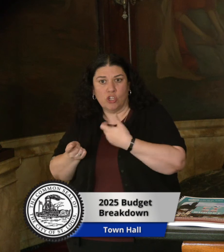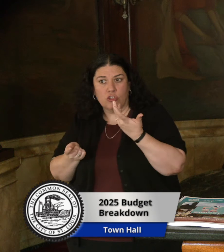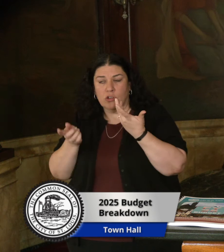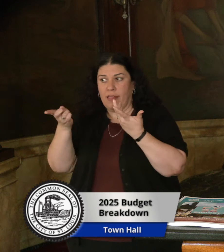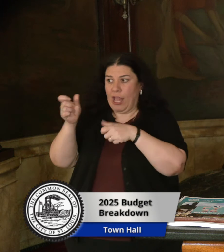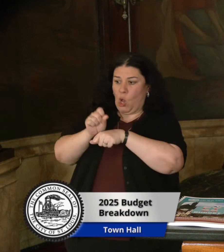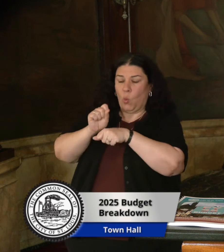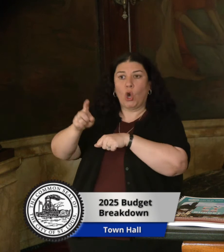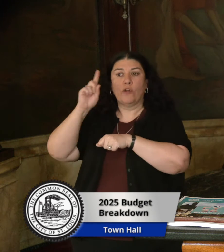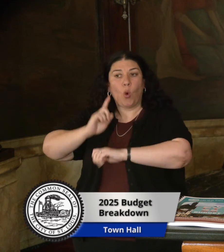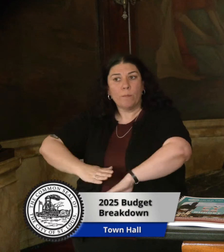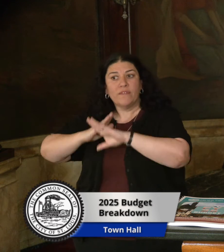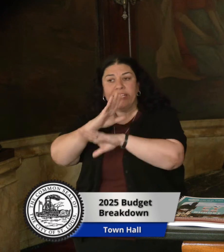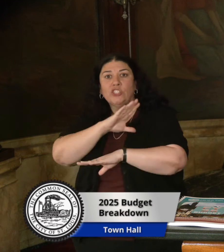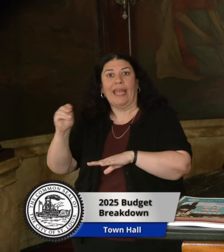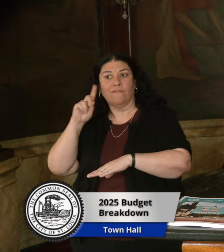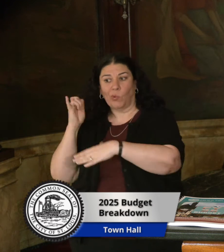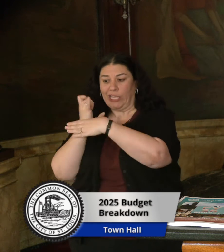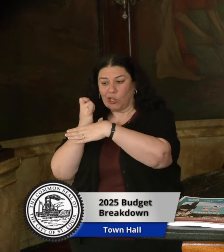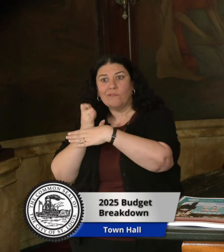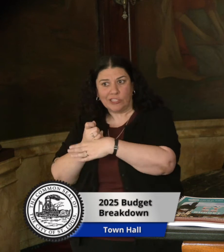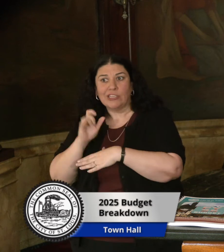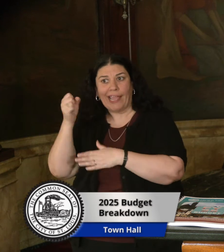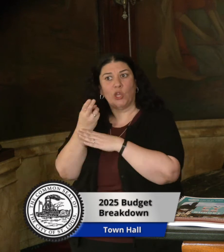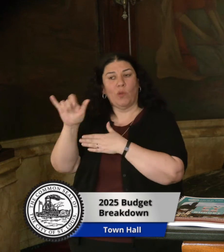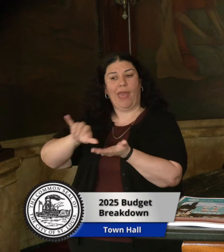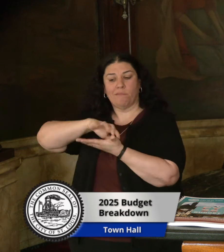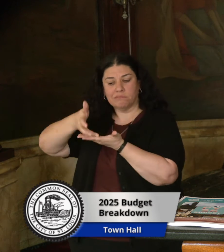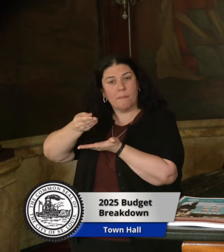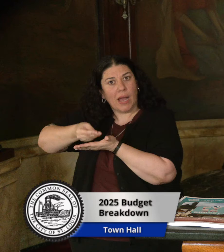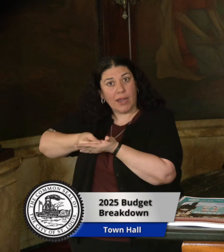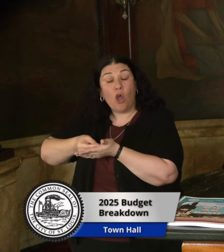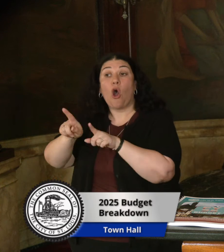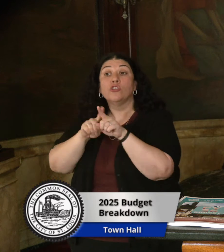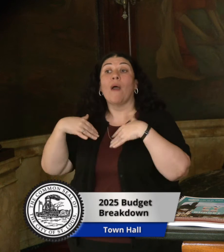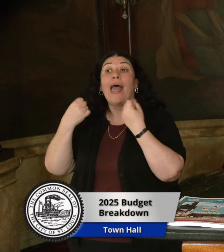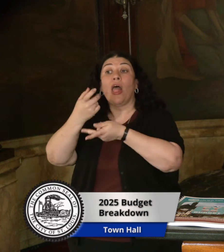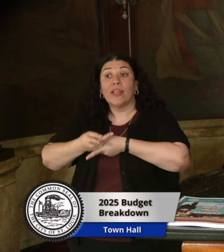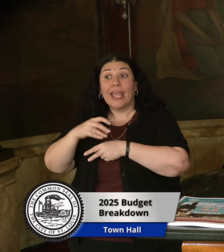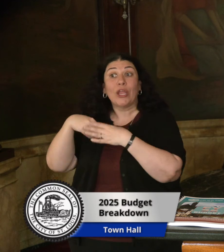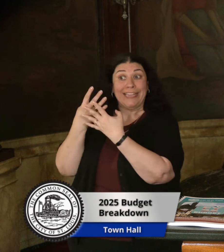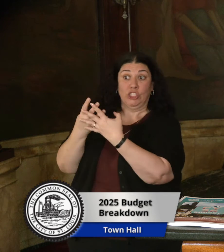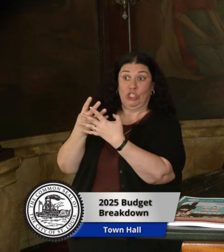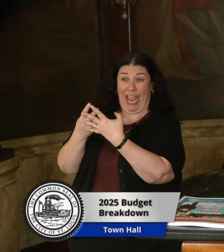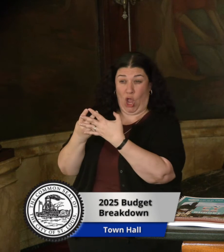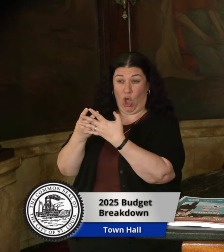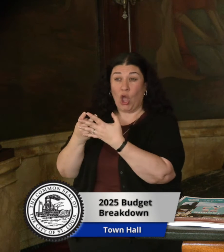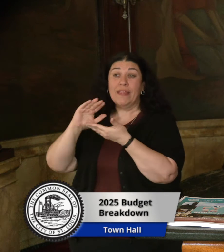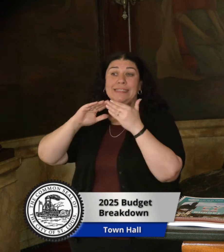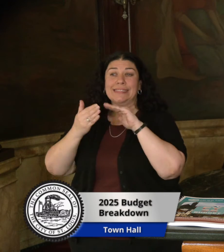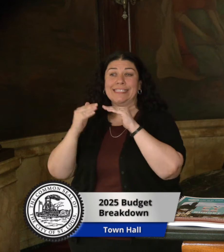work of prevention and intervention year after year. We're also making improvements to health care in our jail at the City Justice